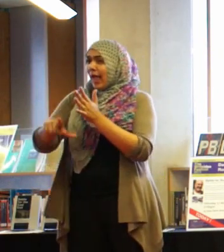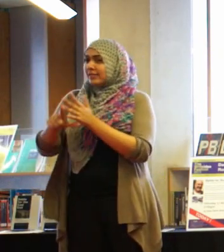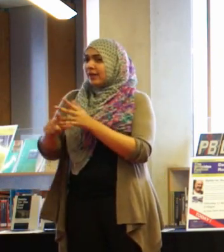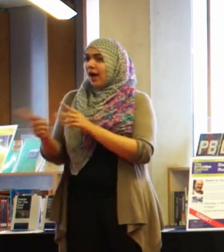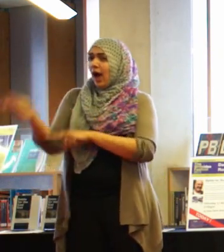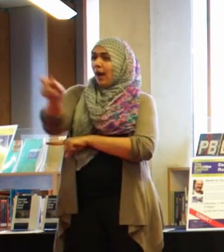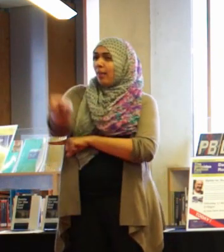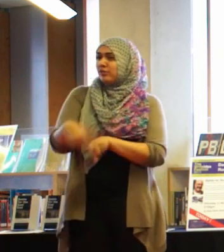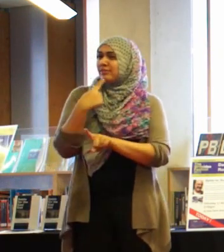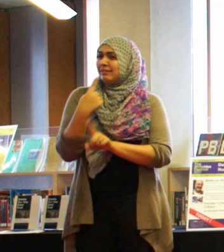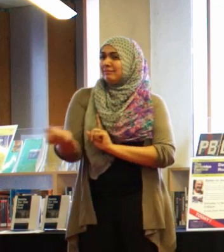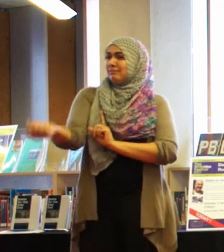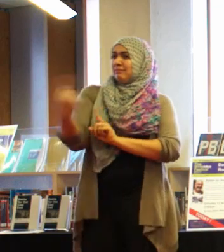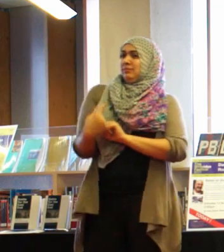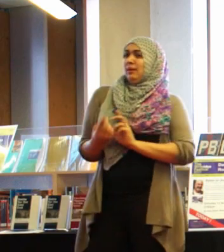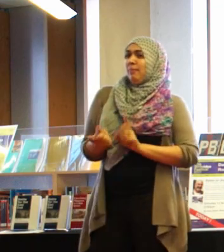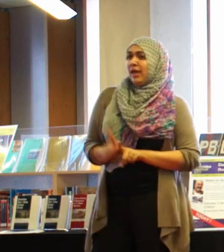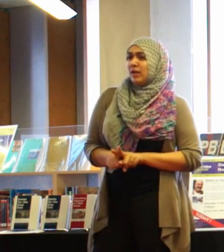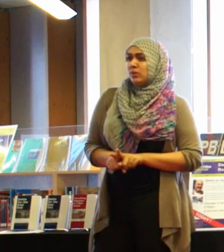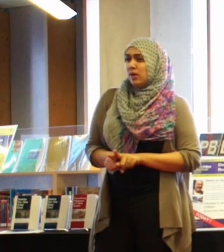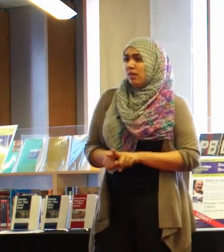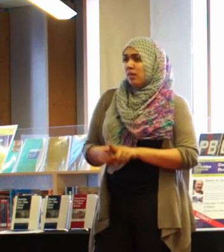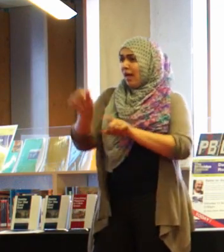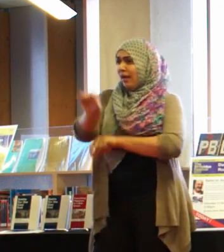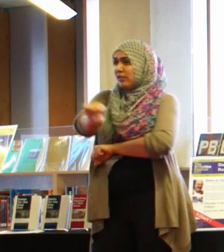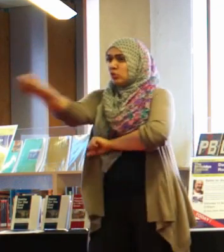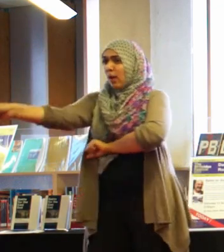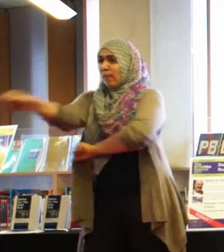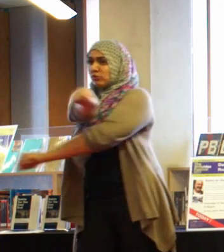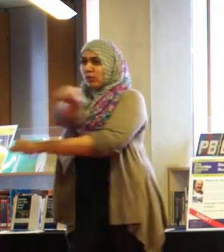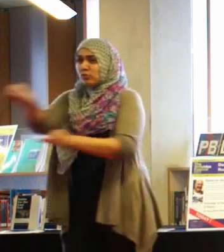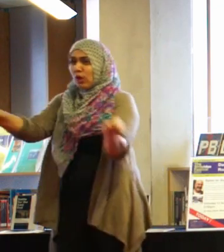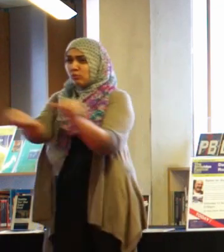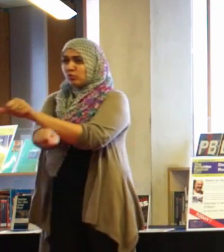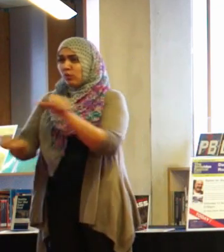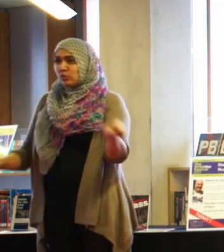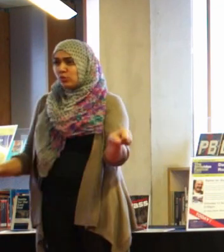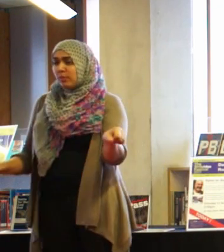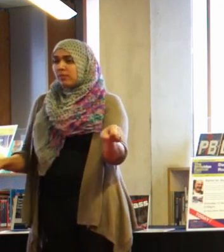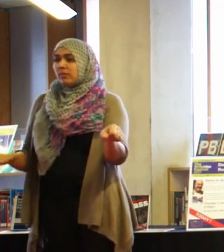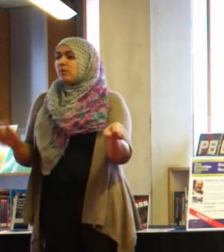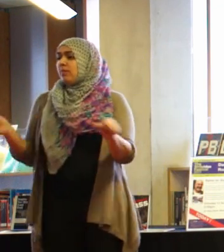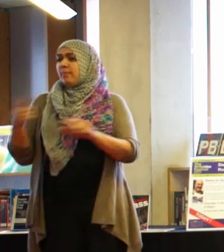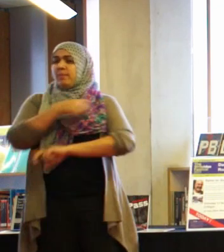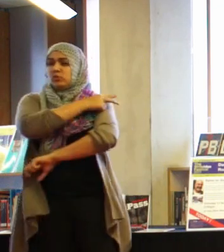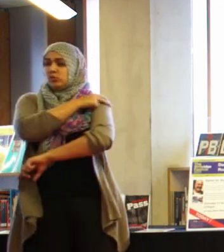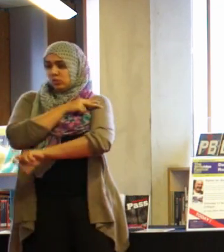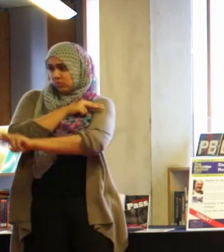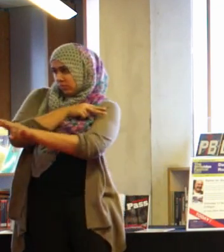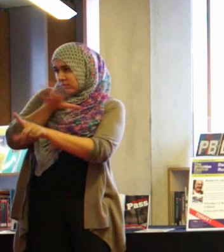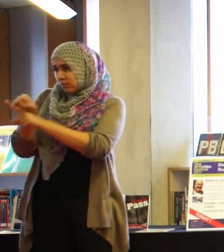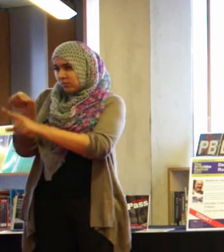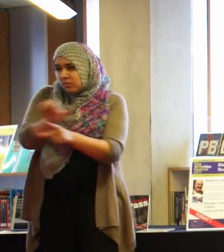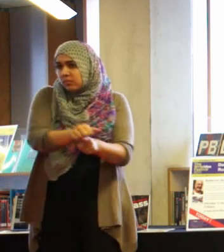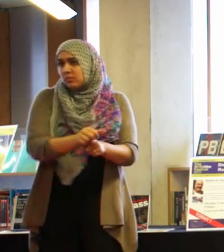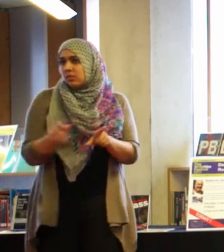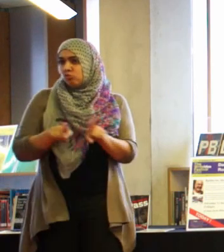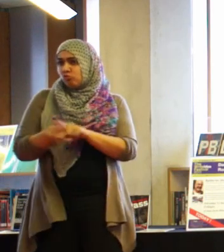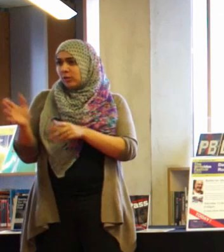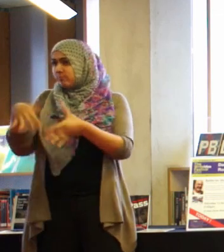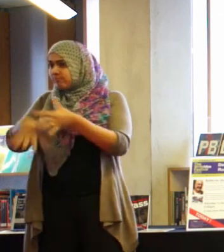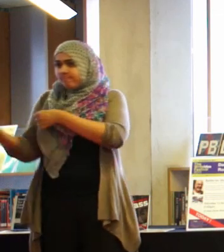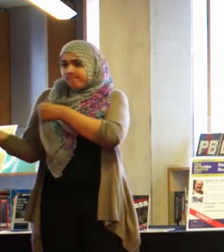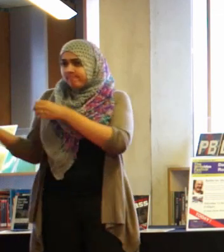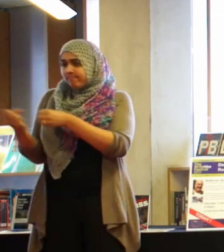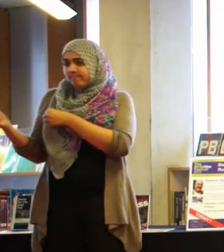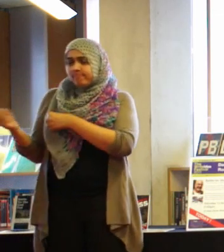clockwork every 3 minutes until the stewards move into action. And at some point in the meeting, Mosley gives a signal, and